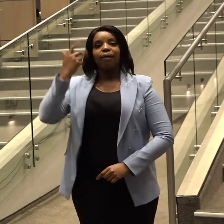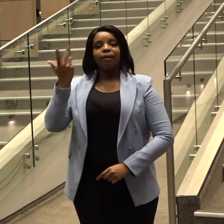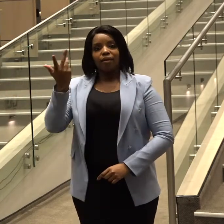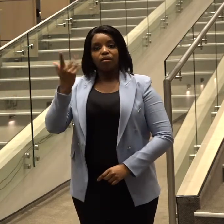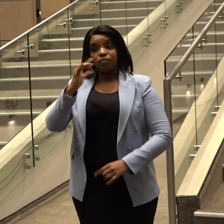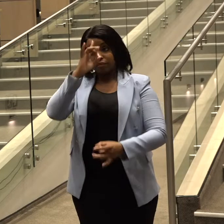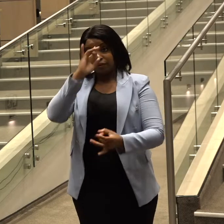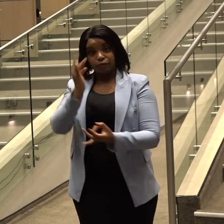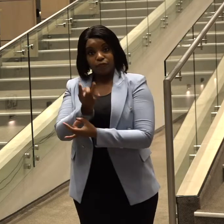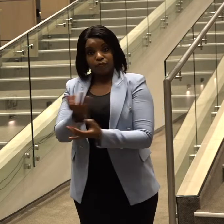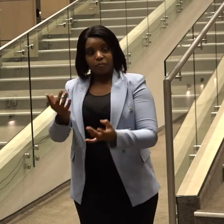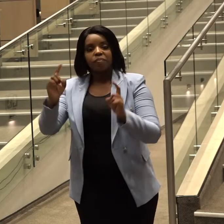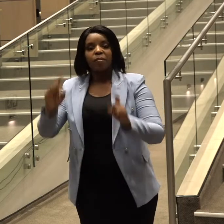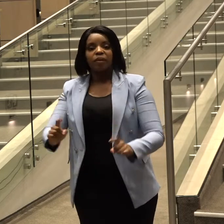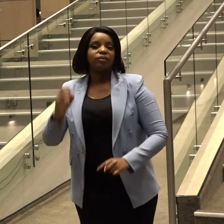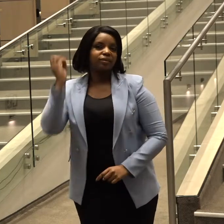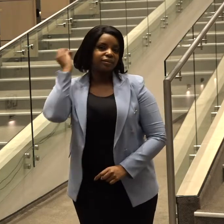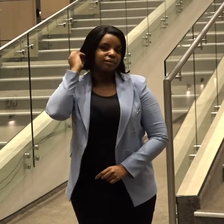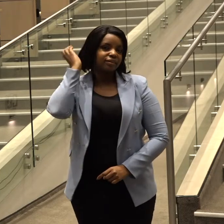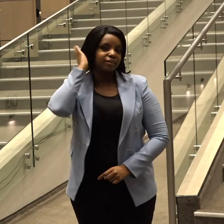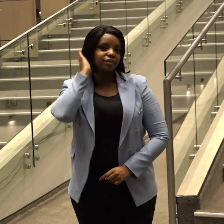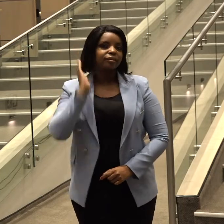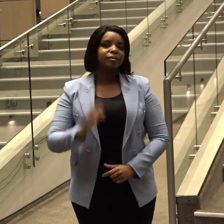should be taken into consideration